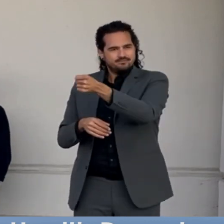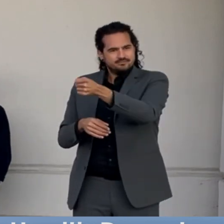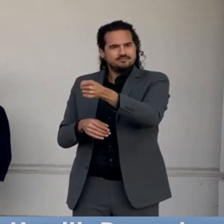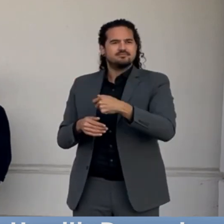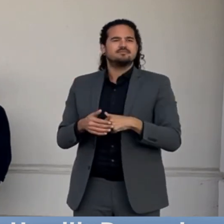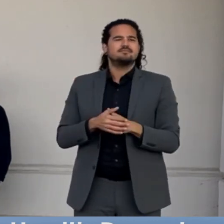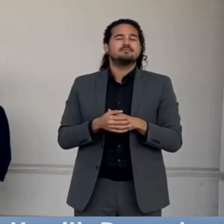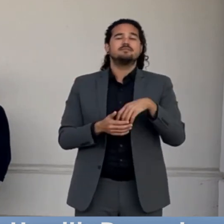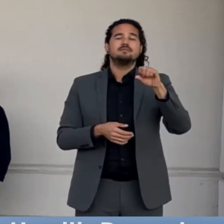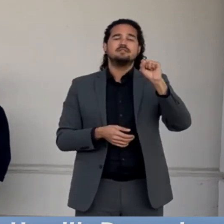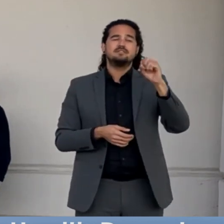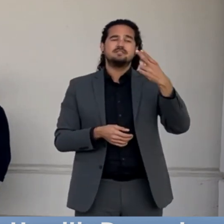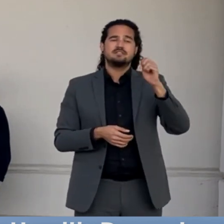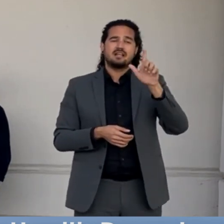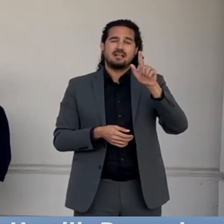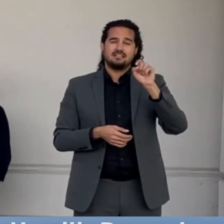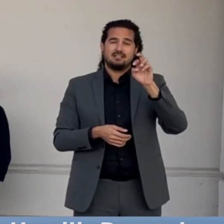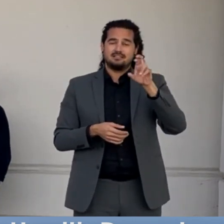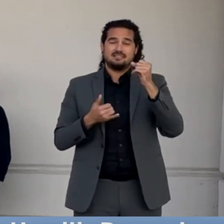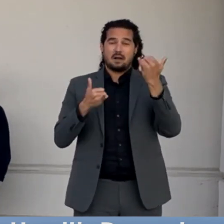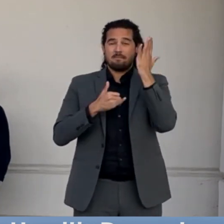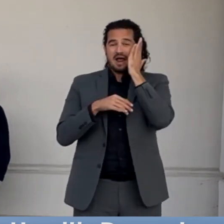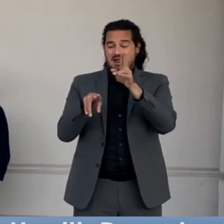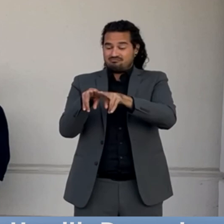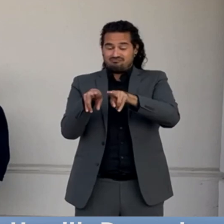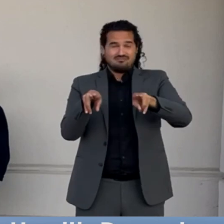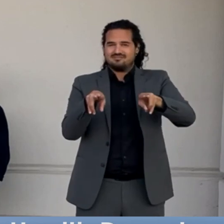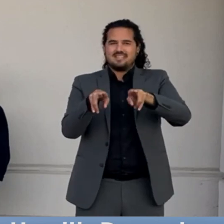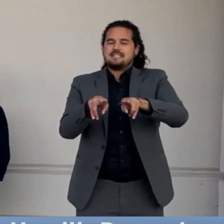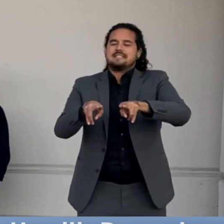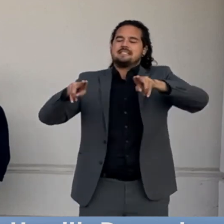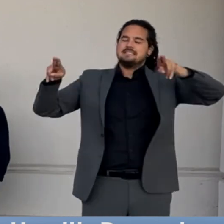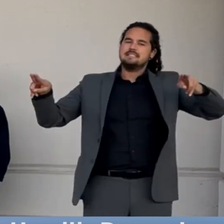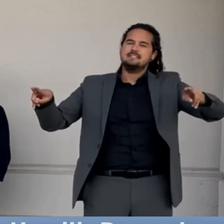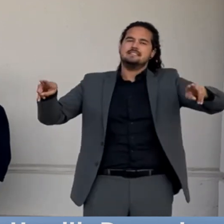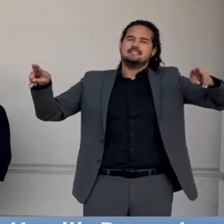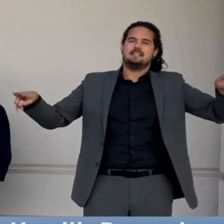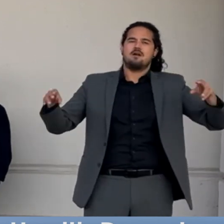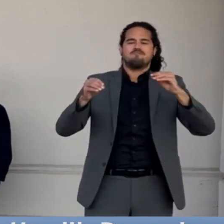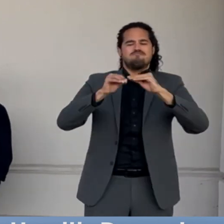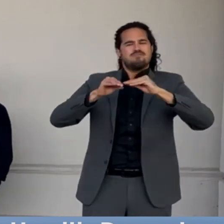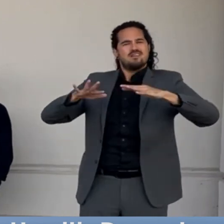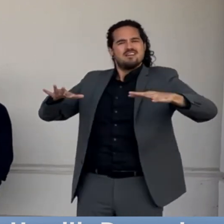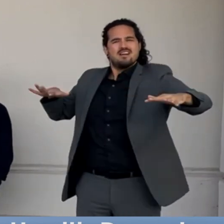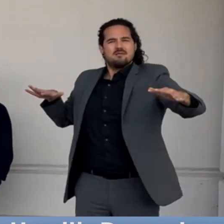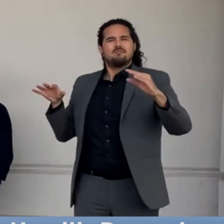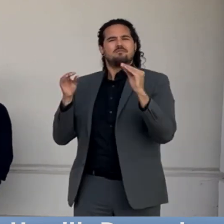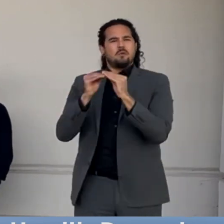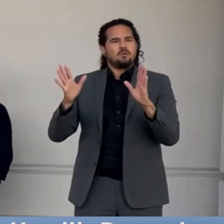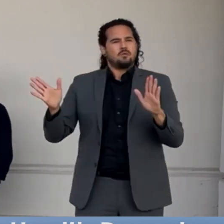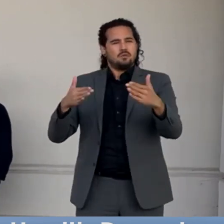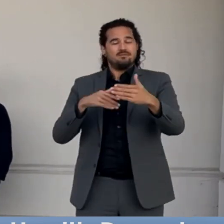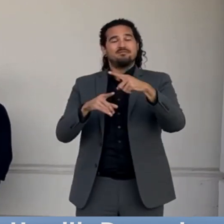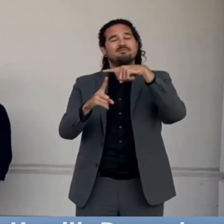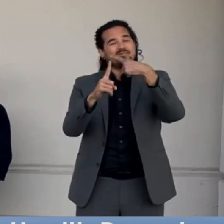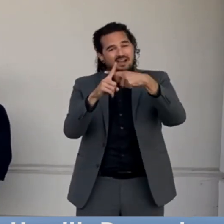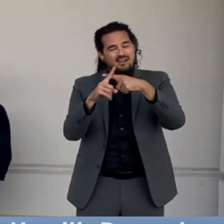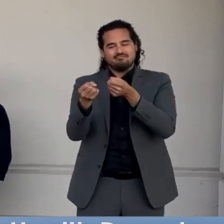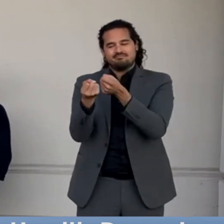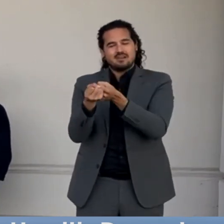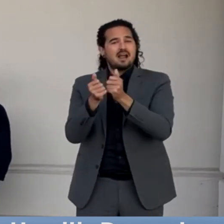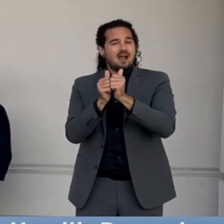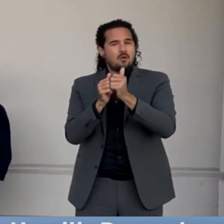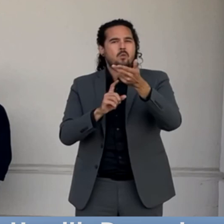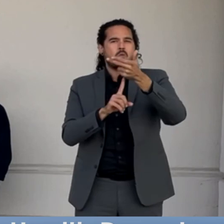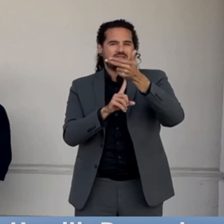by creating social distancing within the shelters as much as possible. And then, as you described, we also have systems in place to identify people when